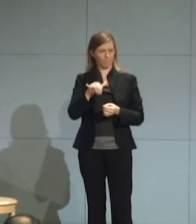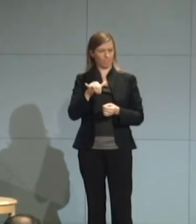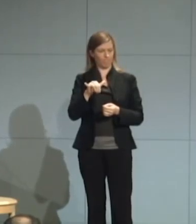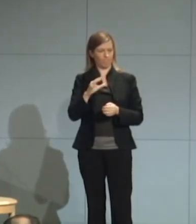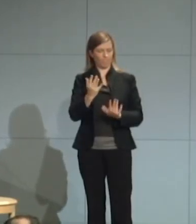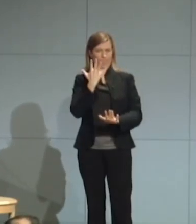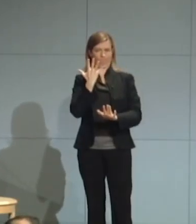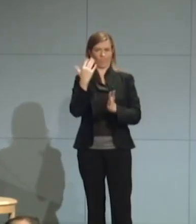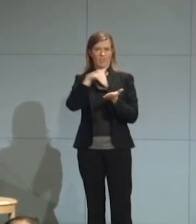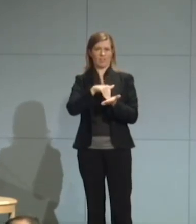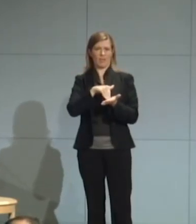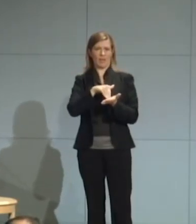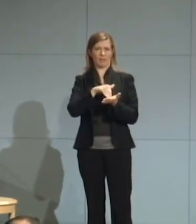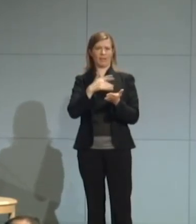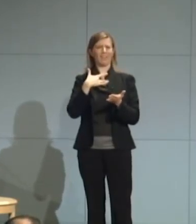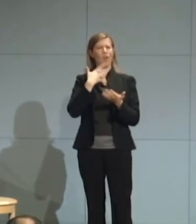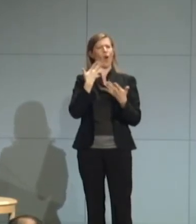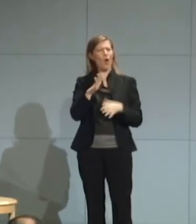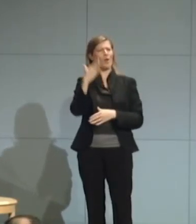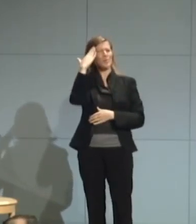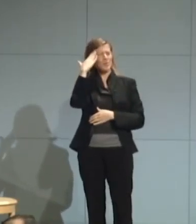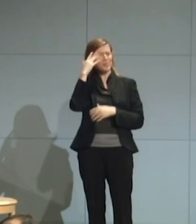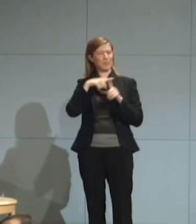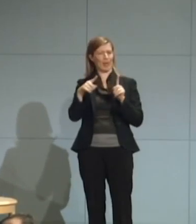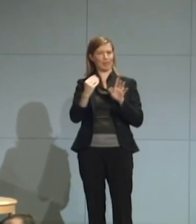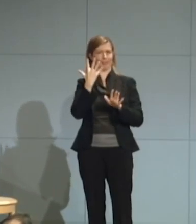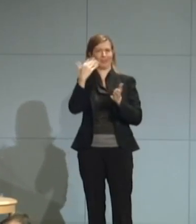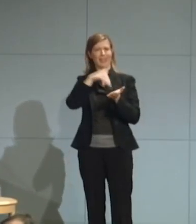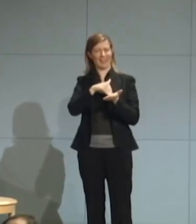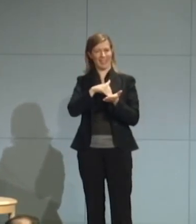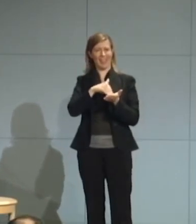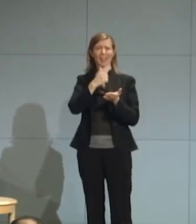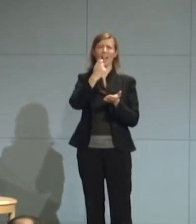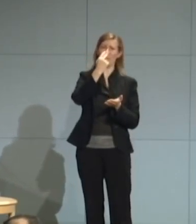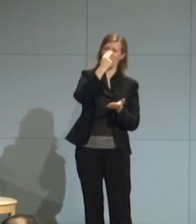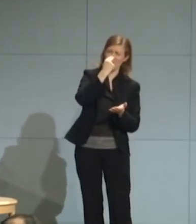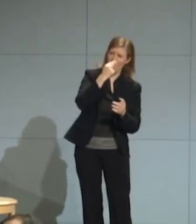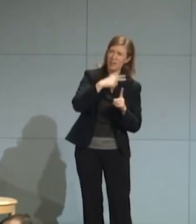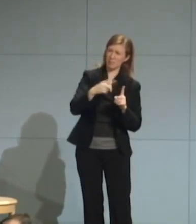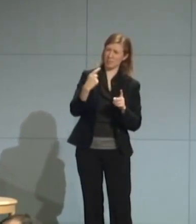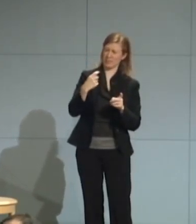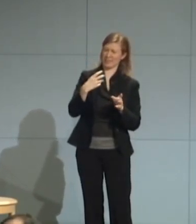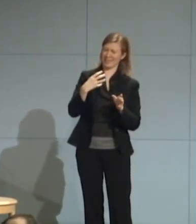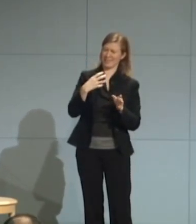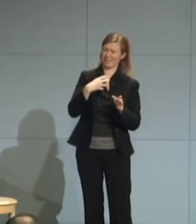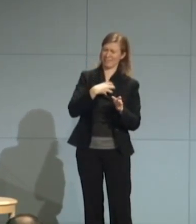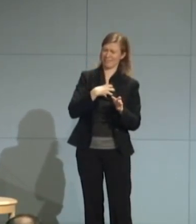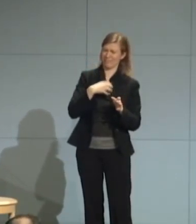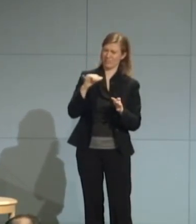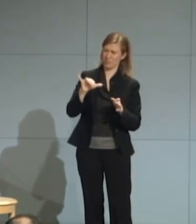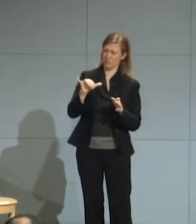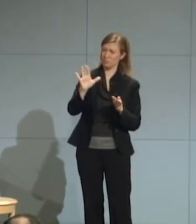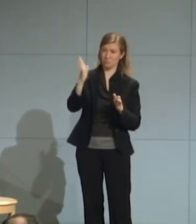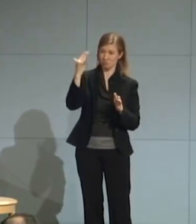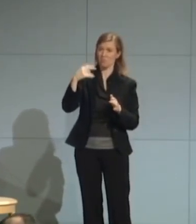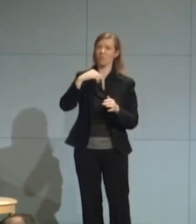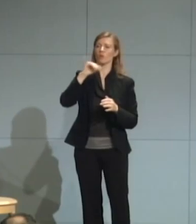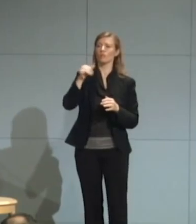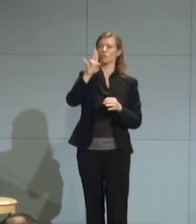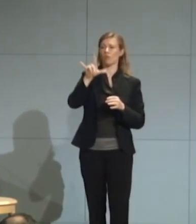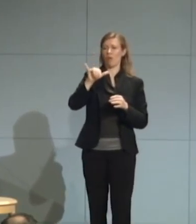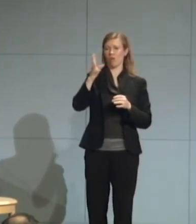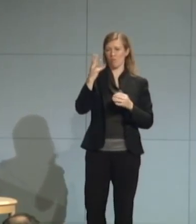because it is important for us to address the entire past, not only the past that makes us feel good, I am especially